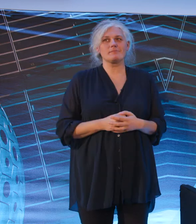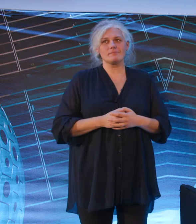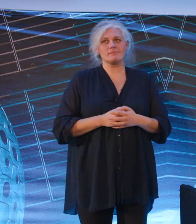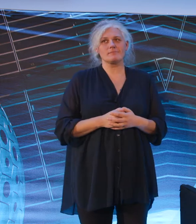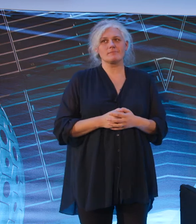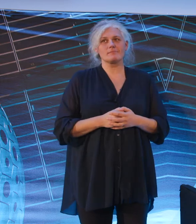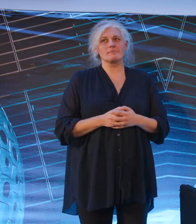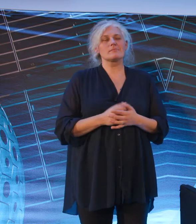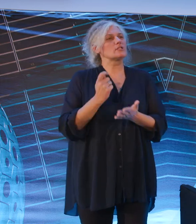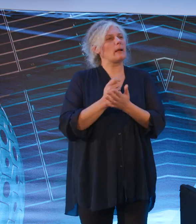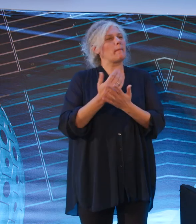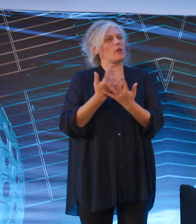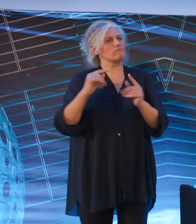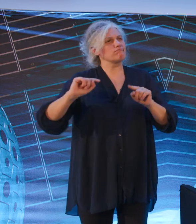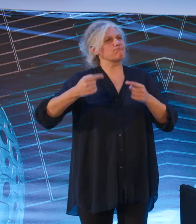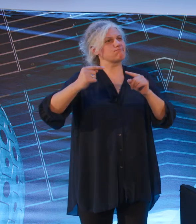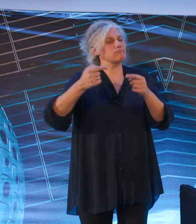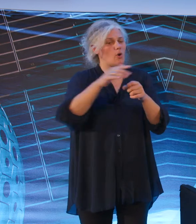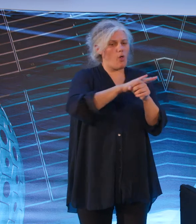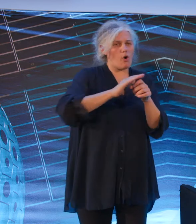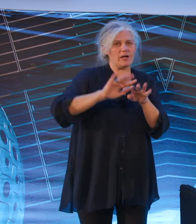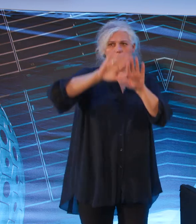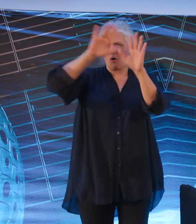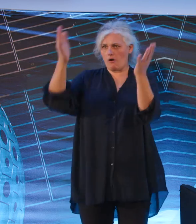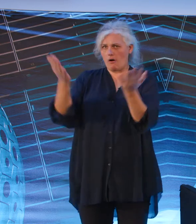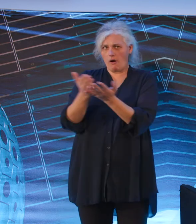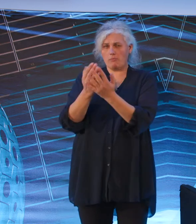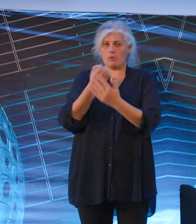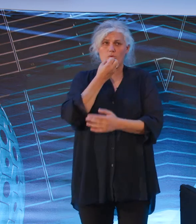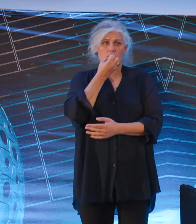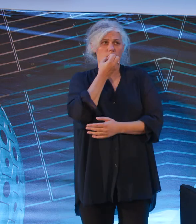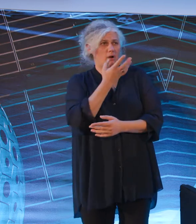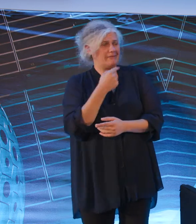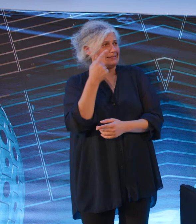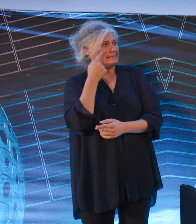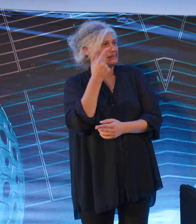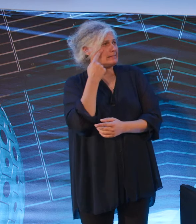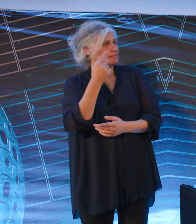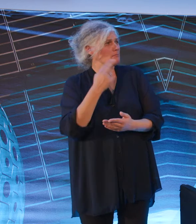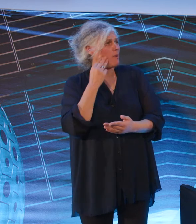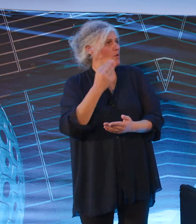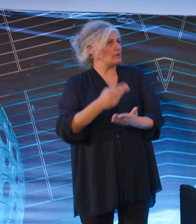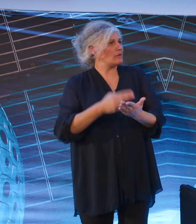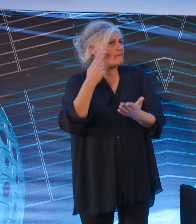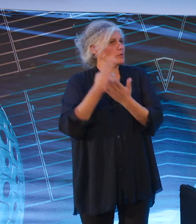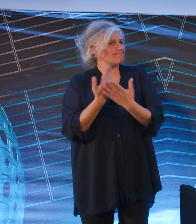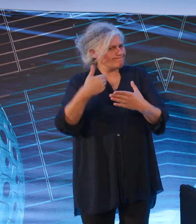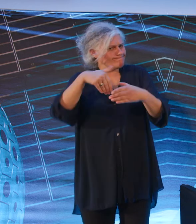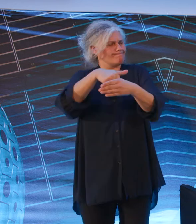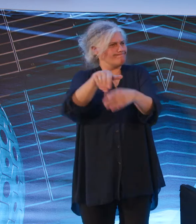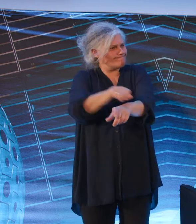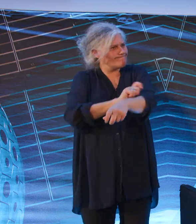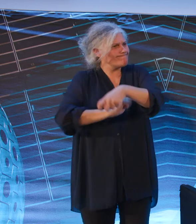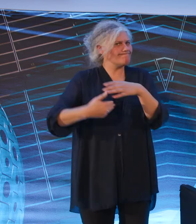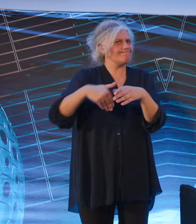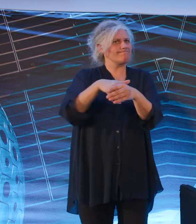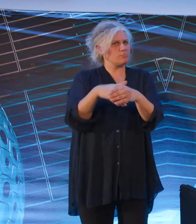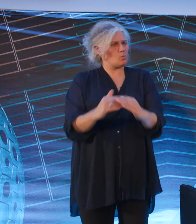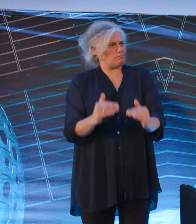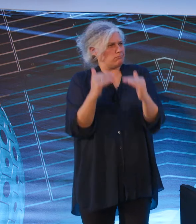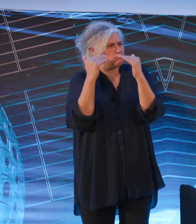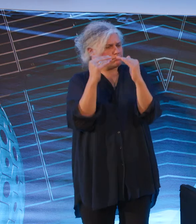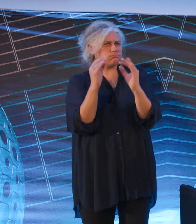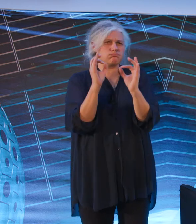At a time of many challenges, both locally and globally, I have to say it is wonderful to see Maynooth University commit itself to such an ambitious and